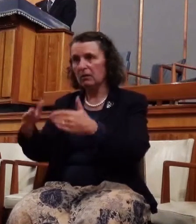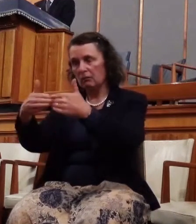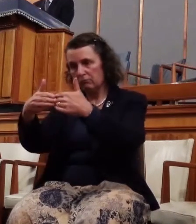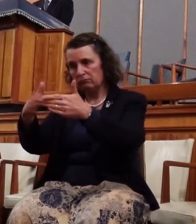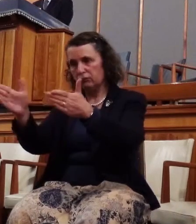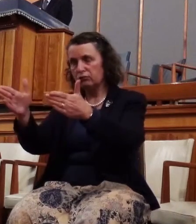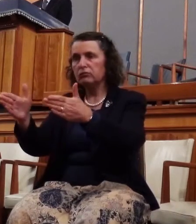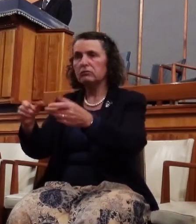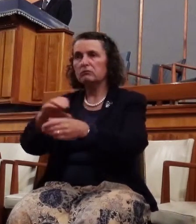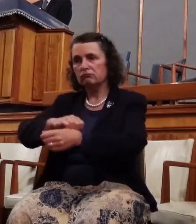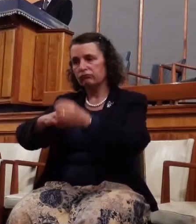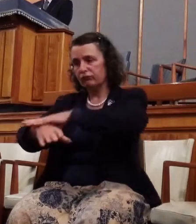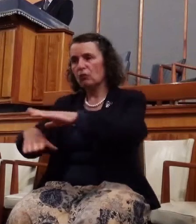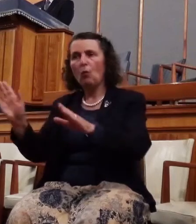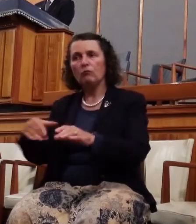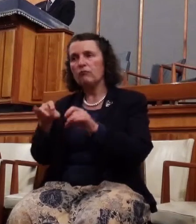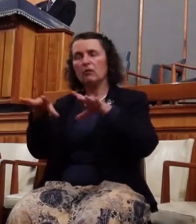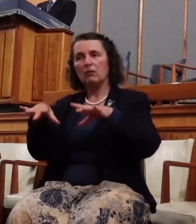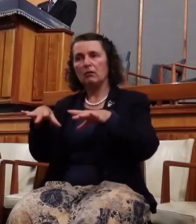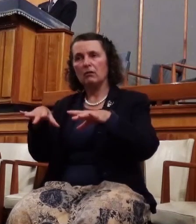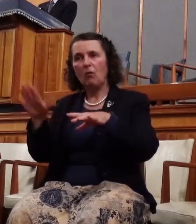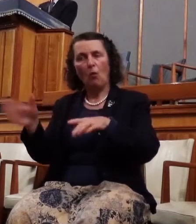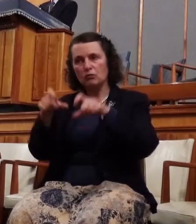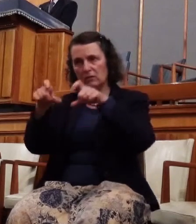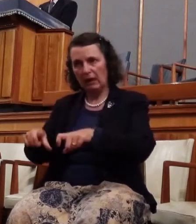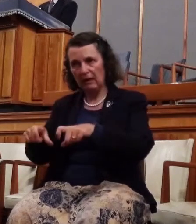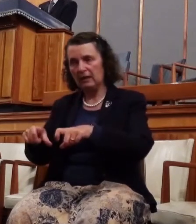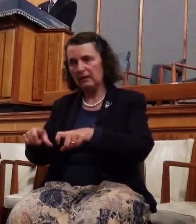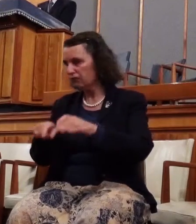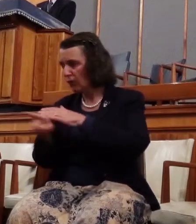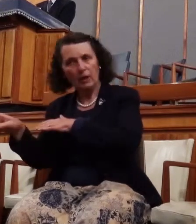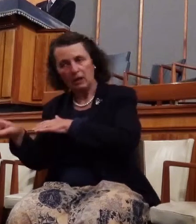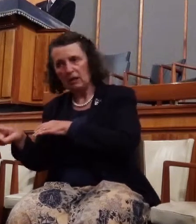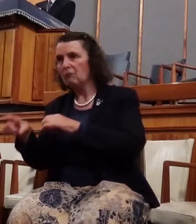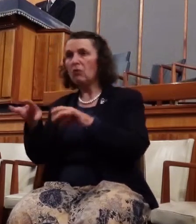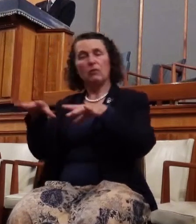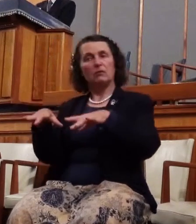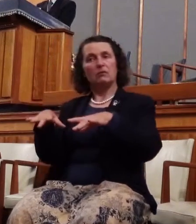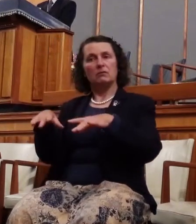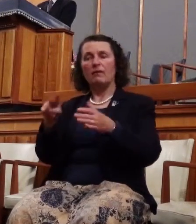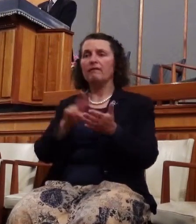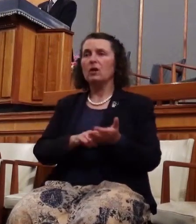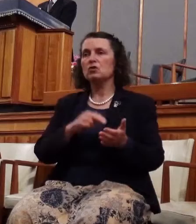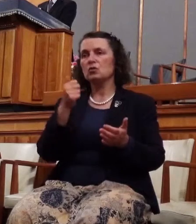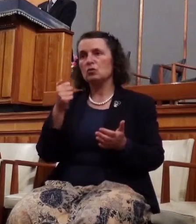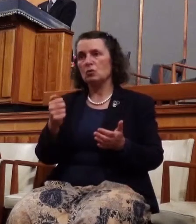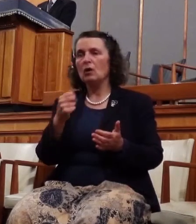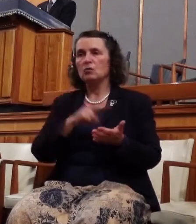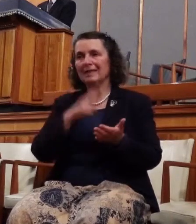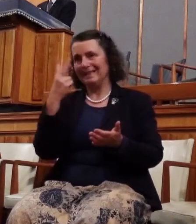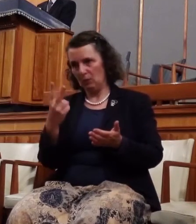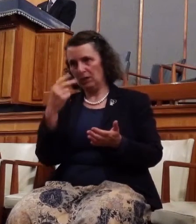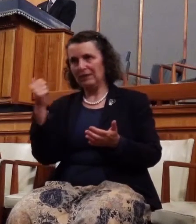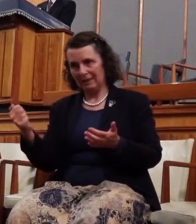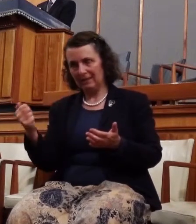was gripped with fear, as we are told in the text itself, verse 26, 27, and the keeper of